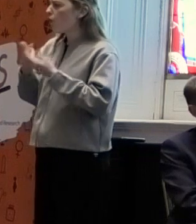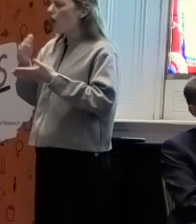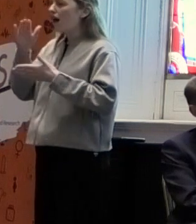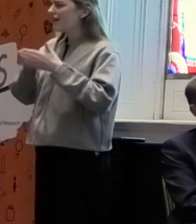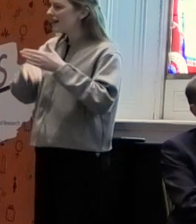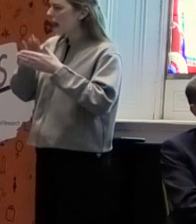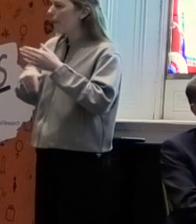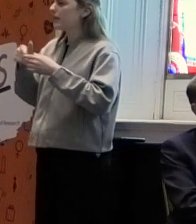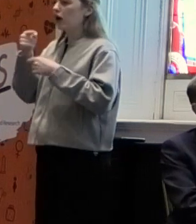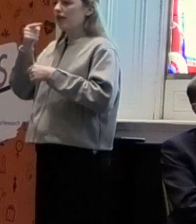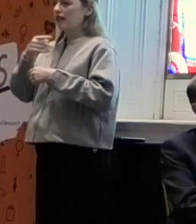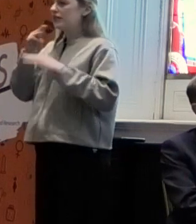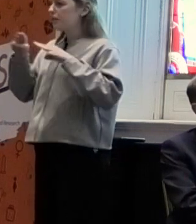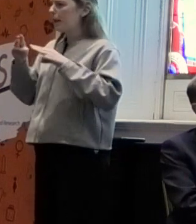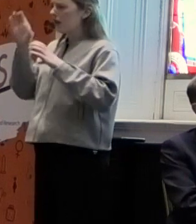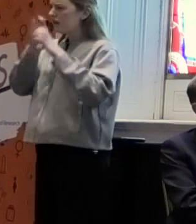information from the past?